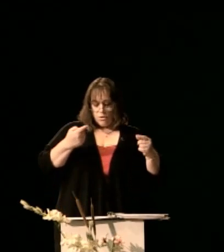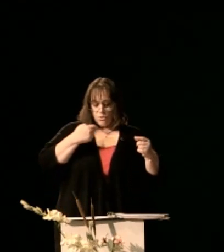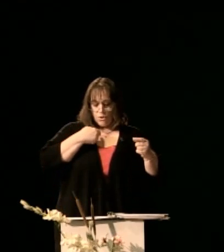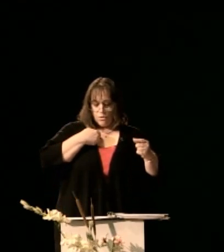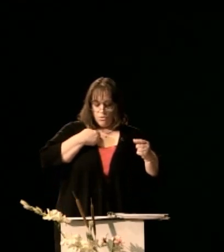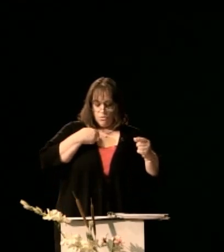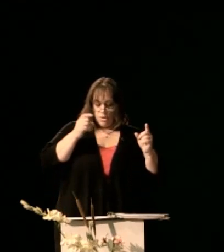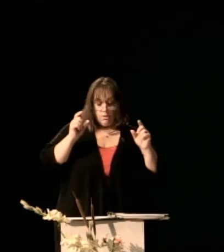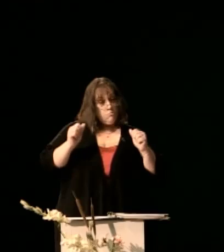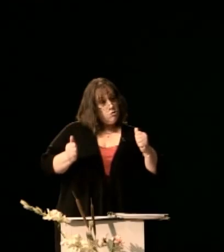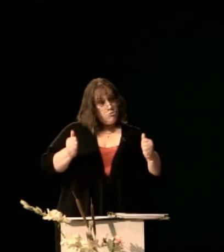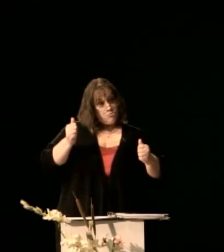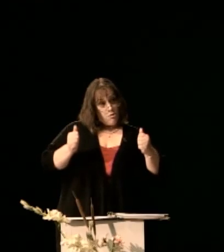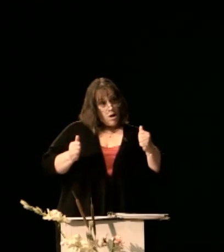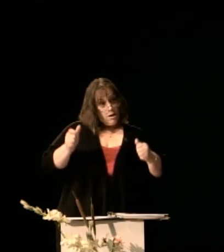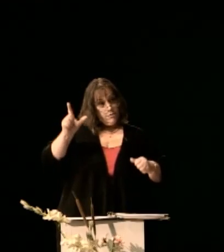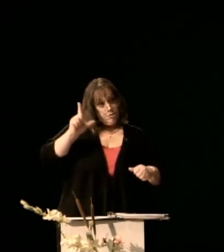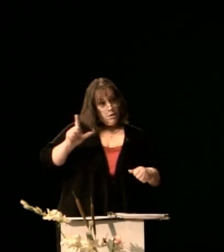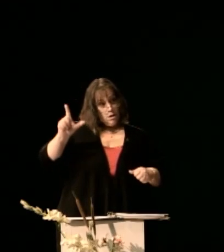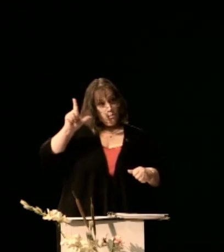So you can drive to the library.